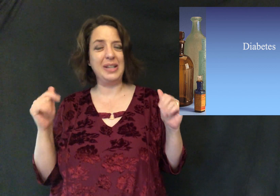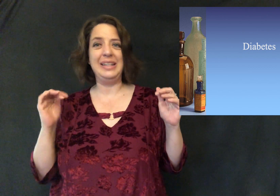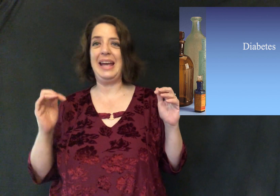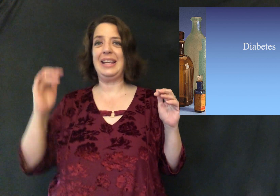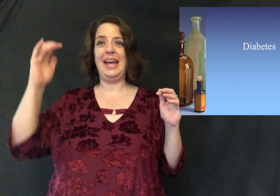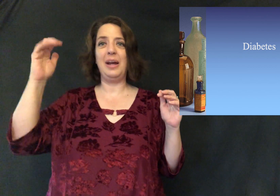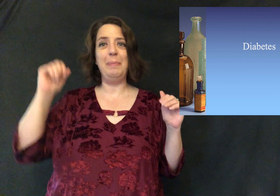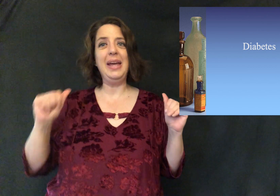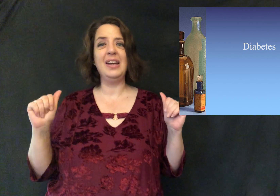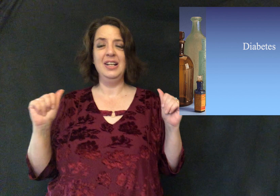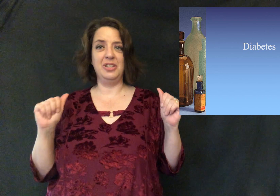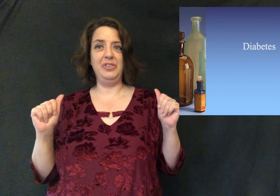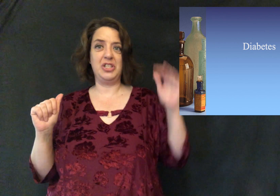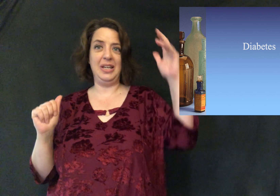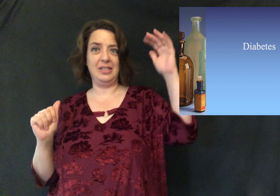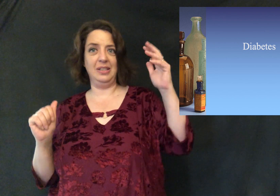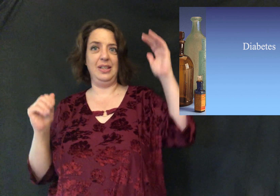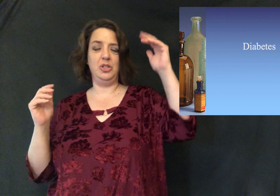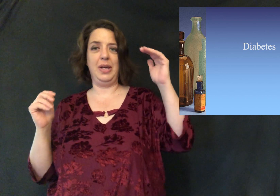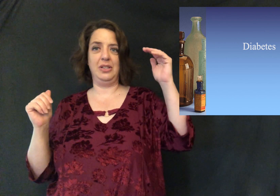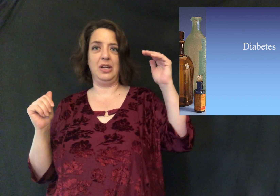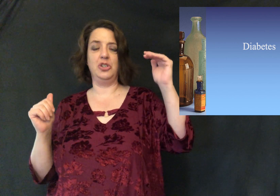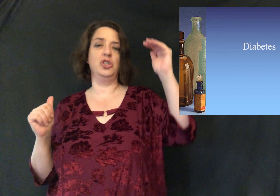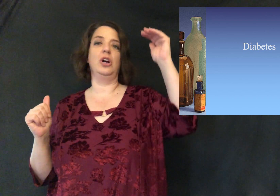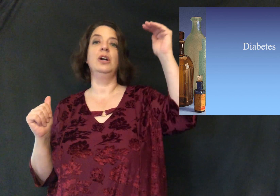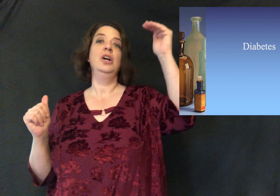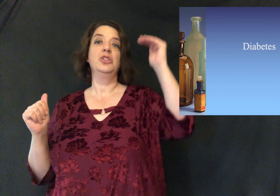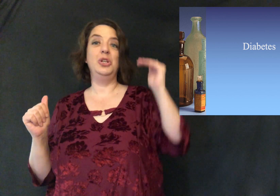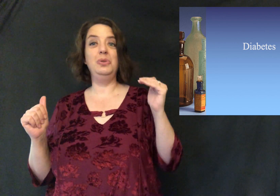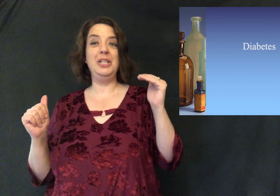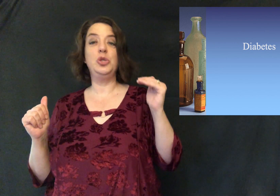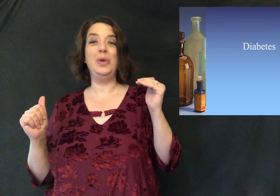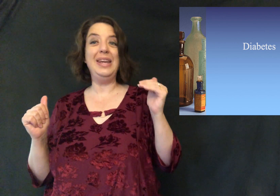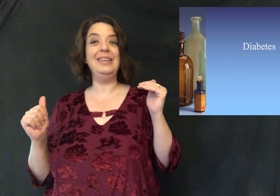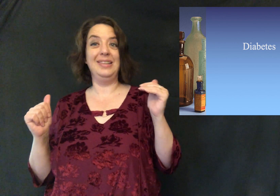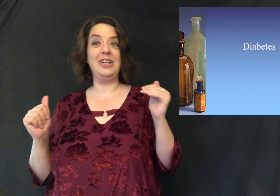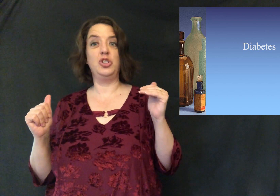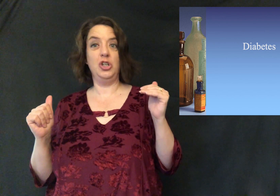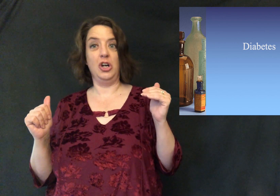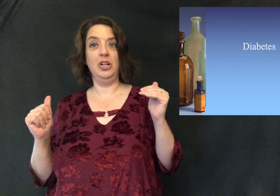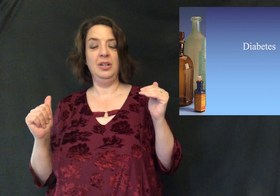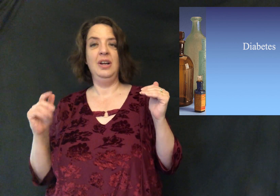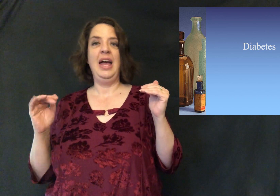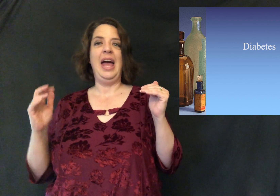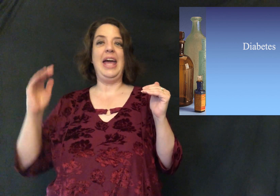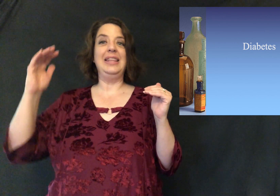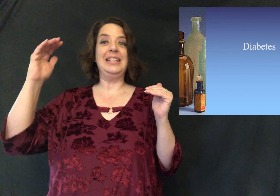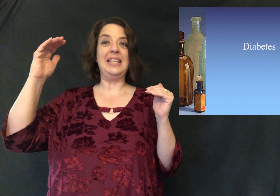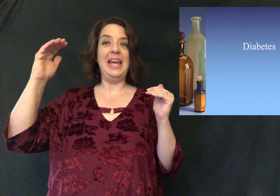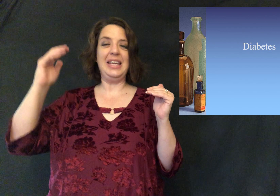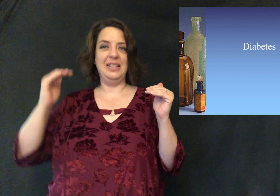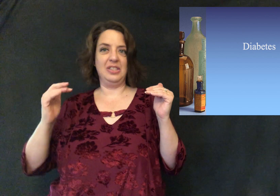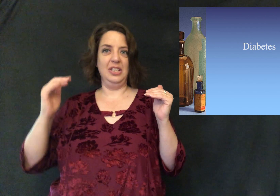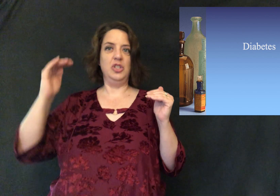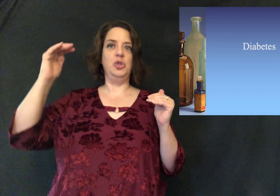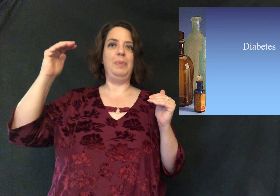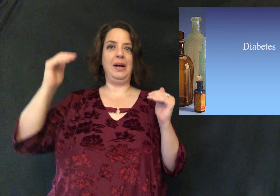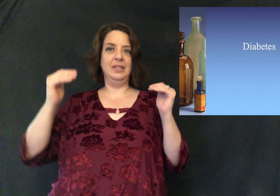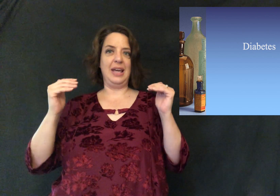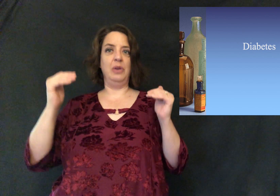and cannot make sufficient insulin to cancel out your sugar. So you need to eat less sugar and then take insulin to balance out the